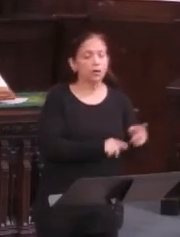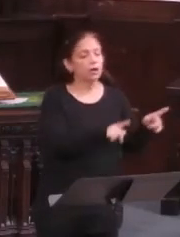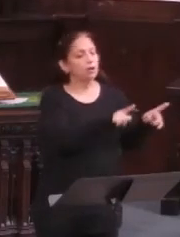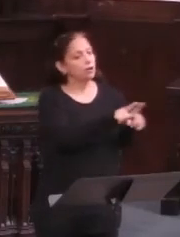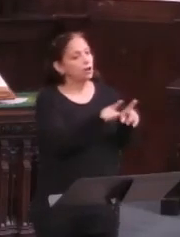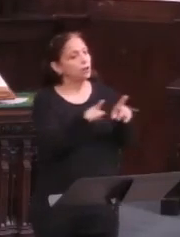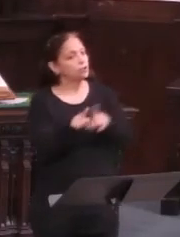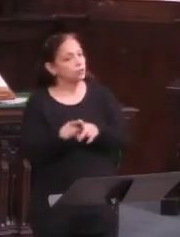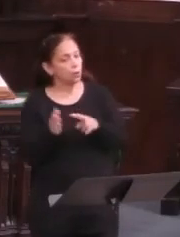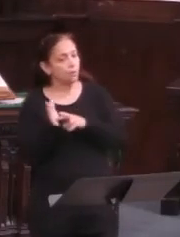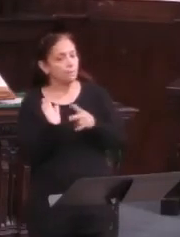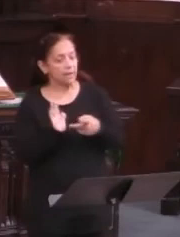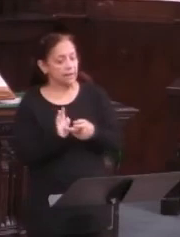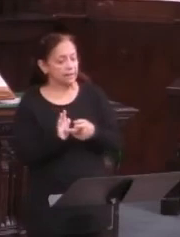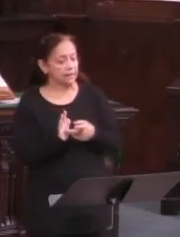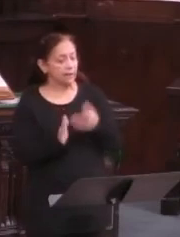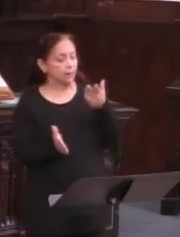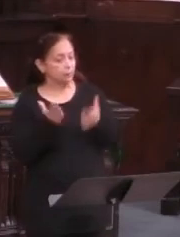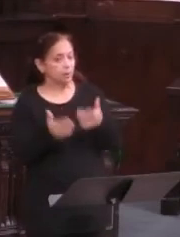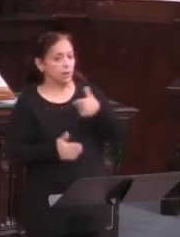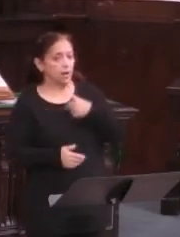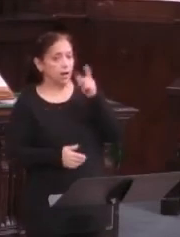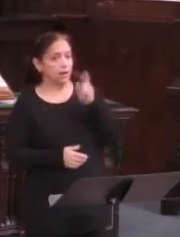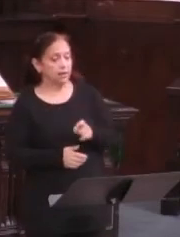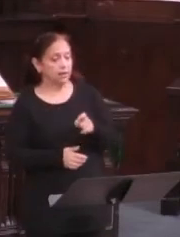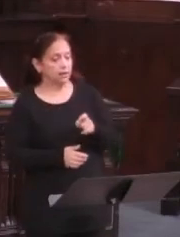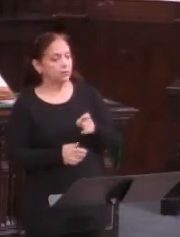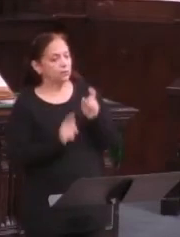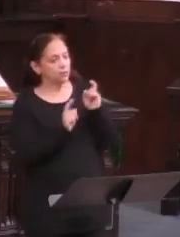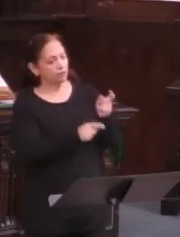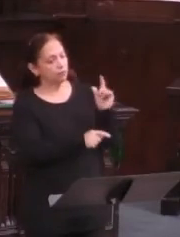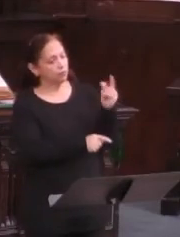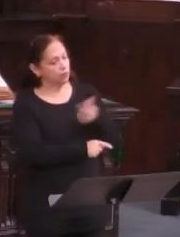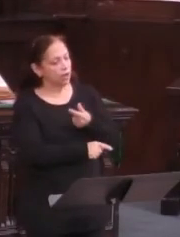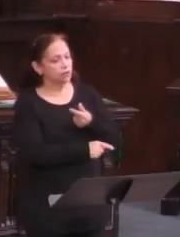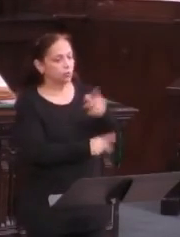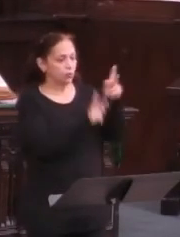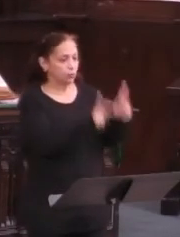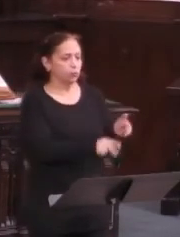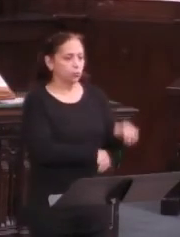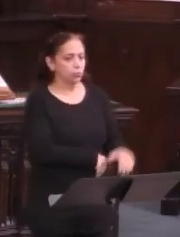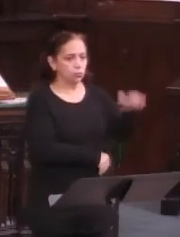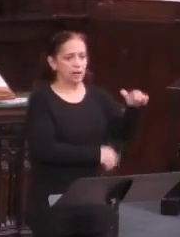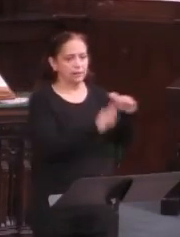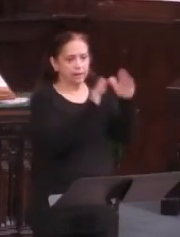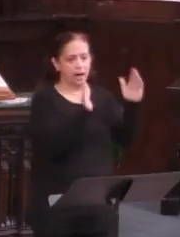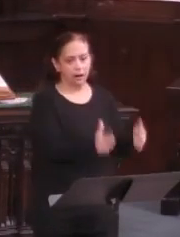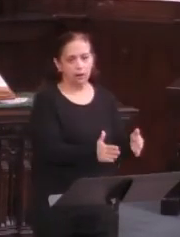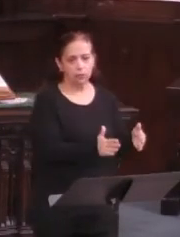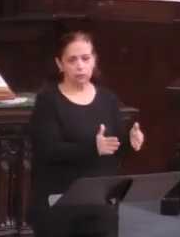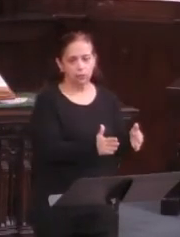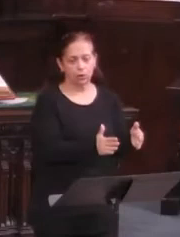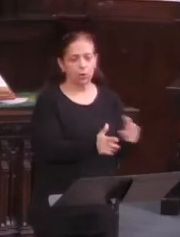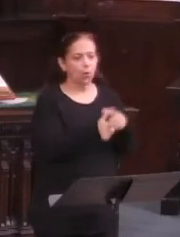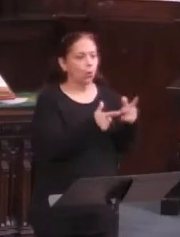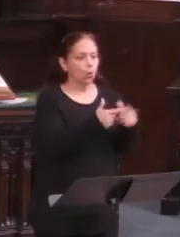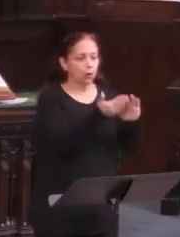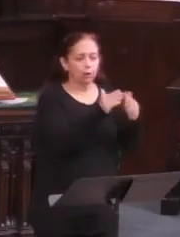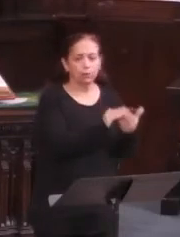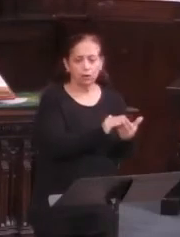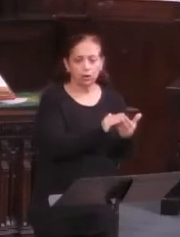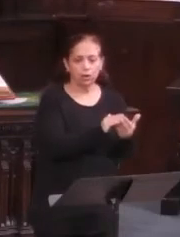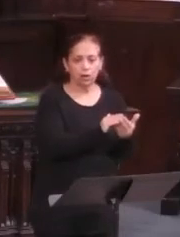also must mean that I may need to give some grace to the person who is raised in a household or in a